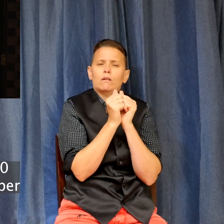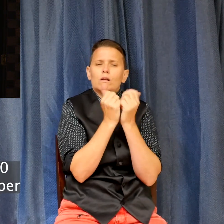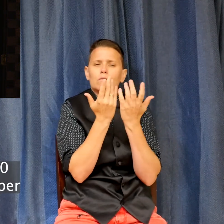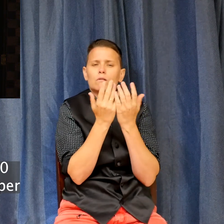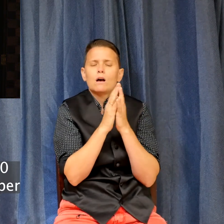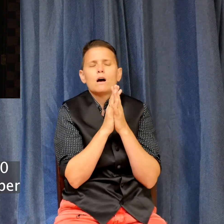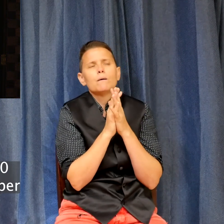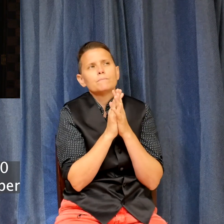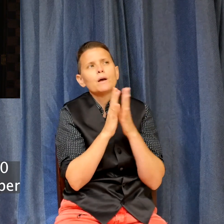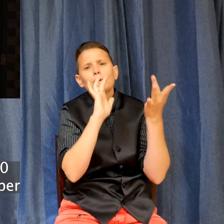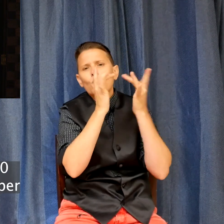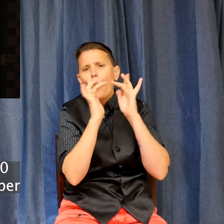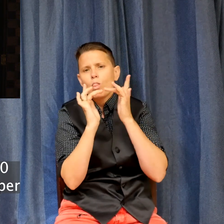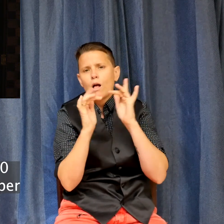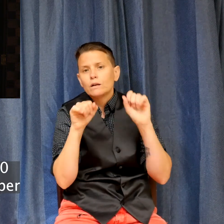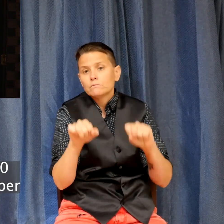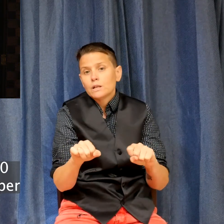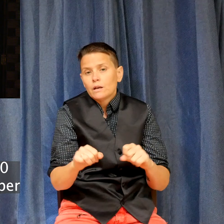think some of the healing